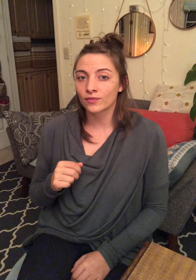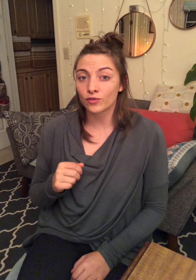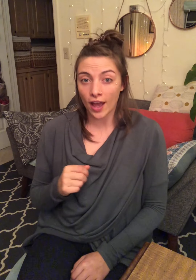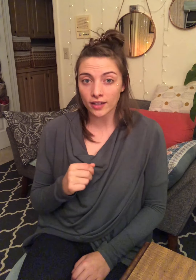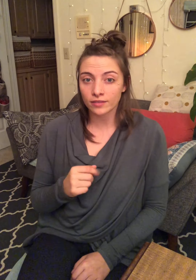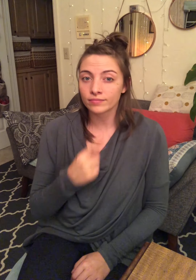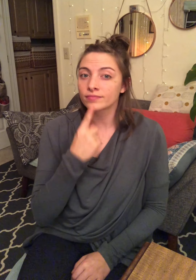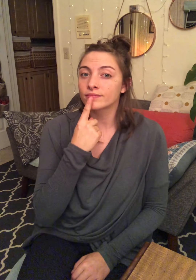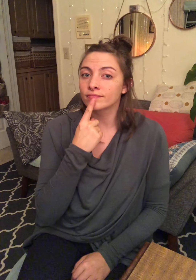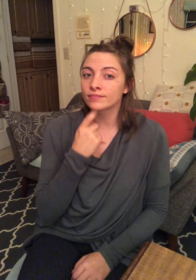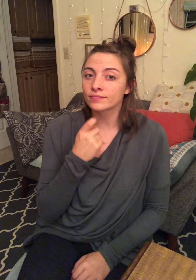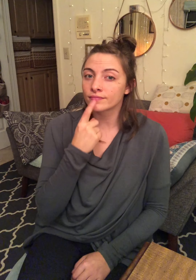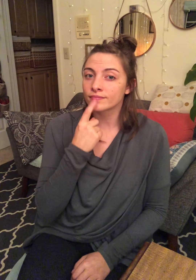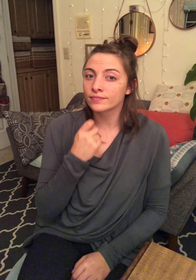Red.